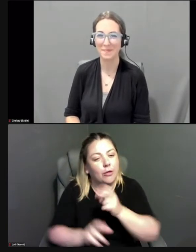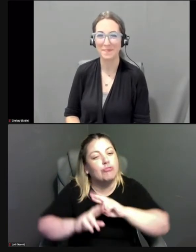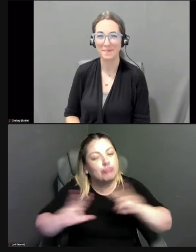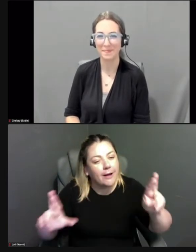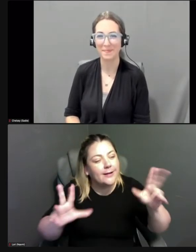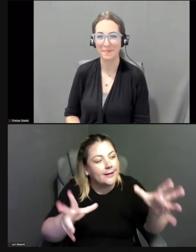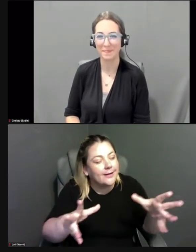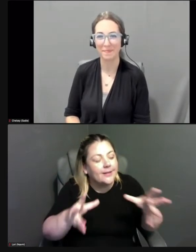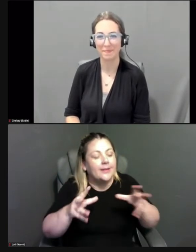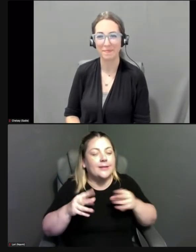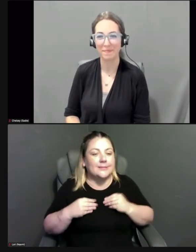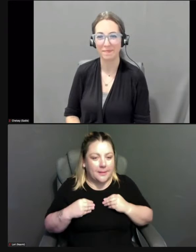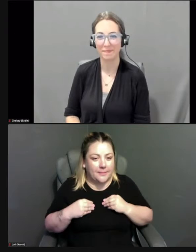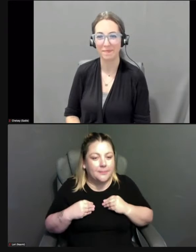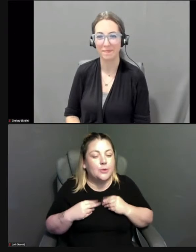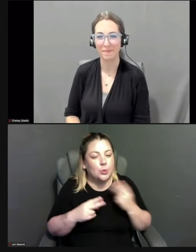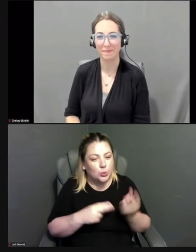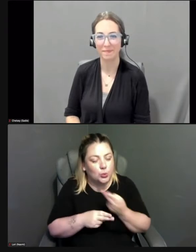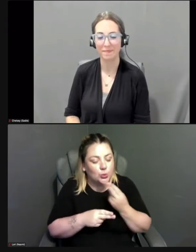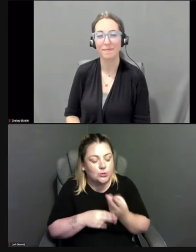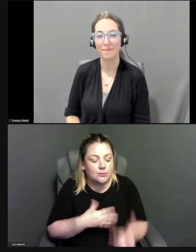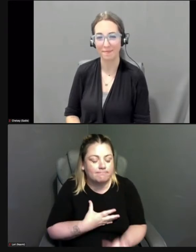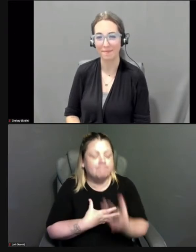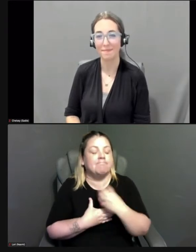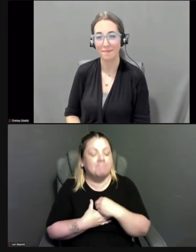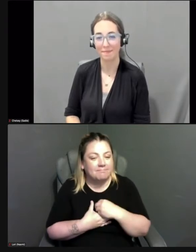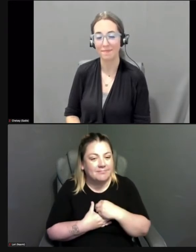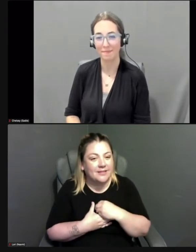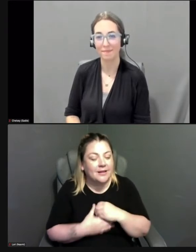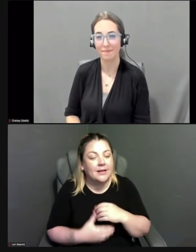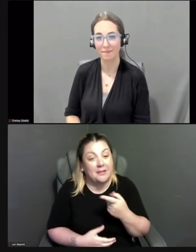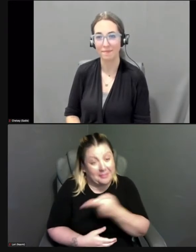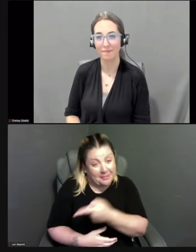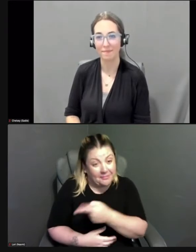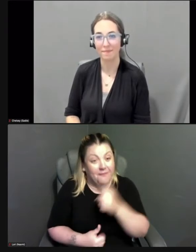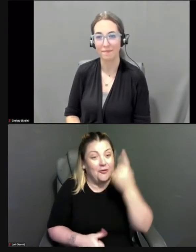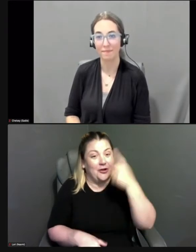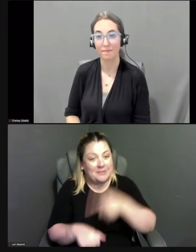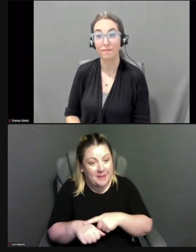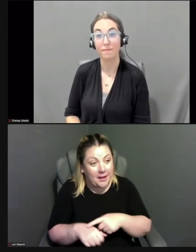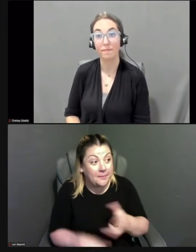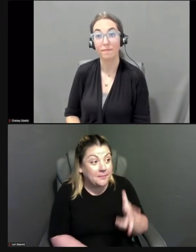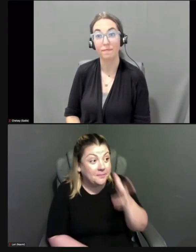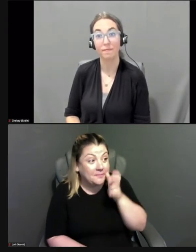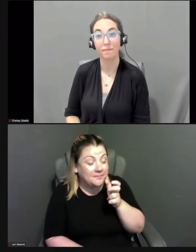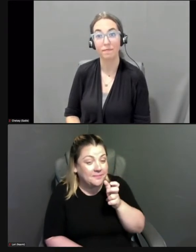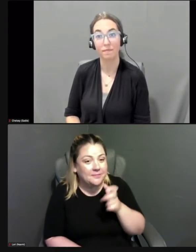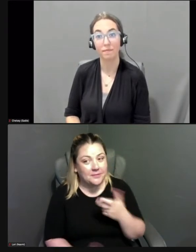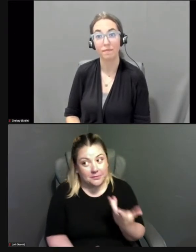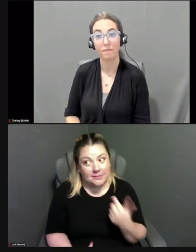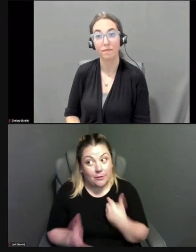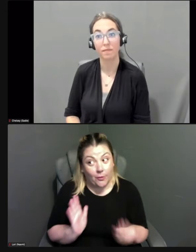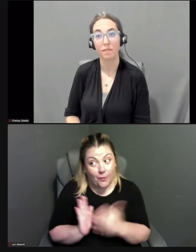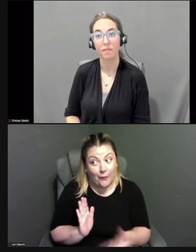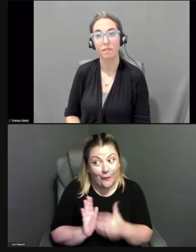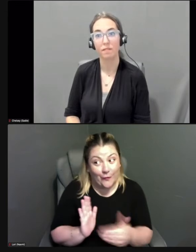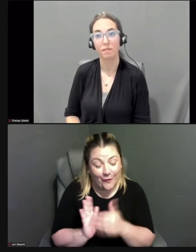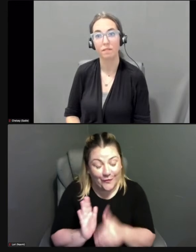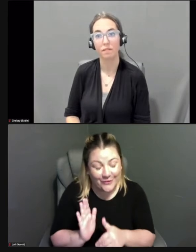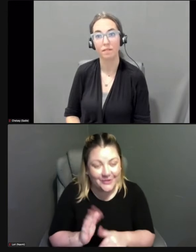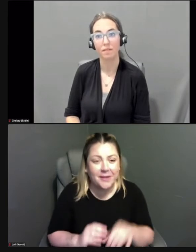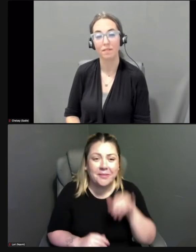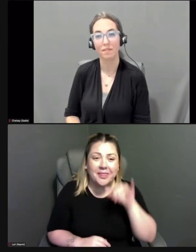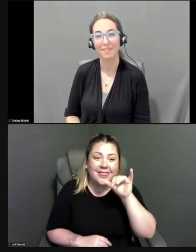own bodies. And it just like, and it was like they had heard it for the first time. And I feel like that applies to so many